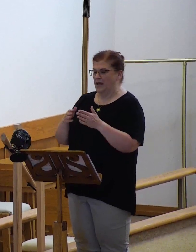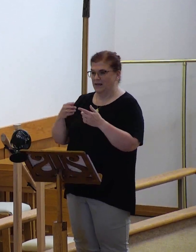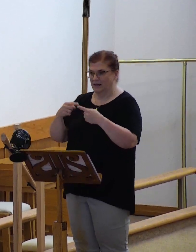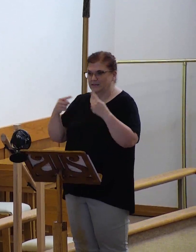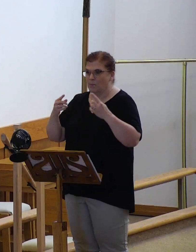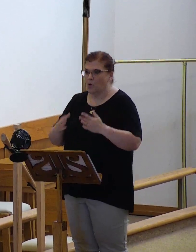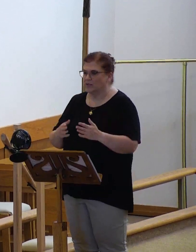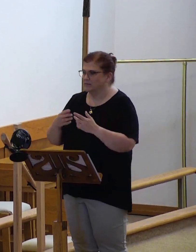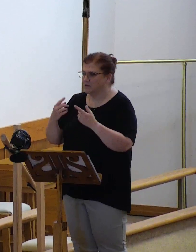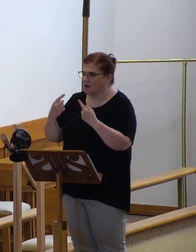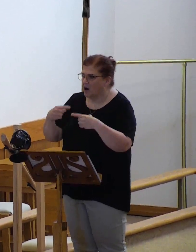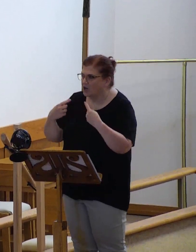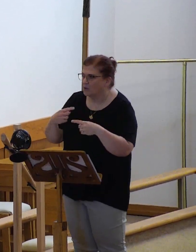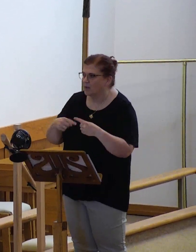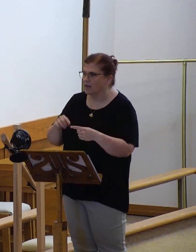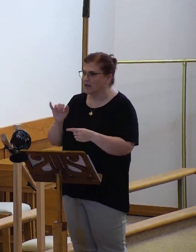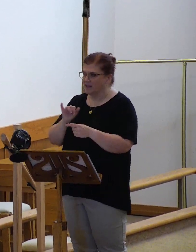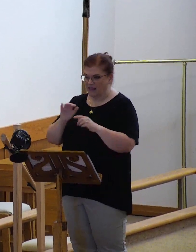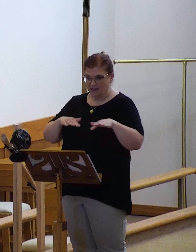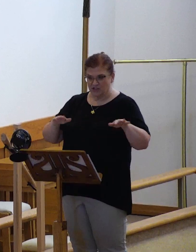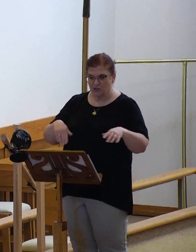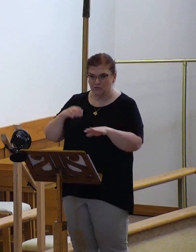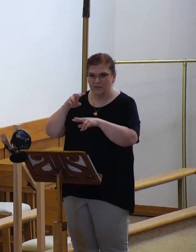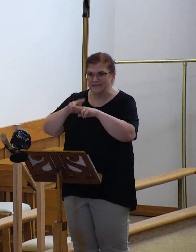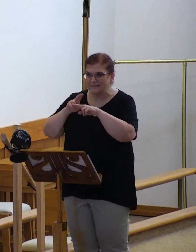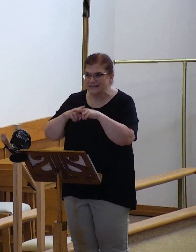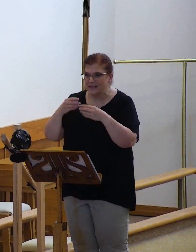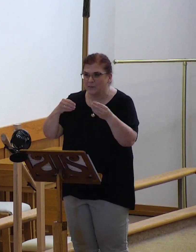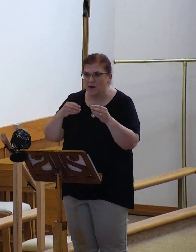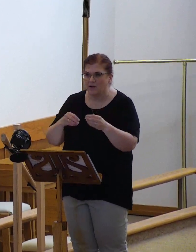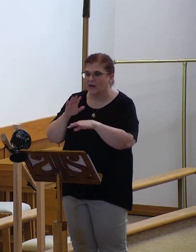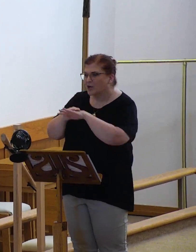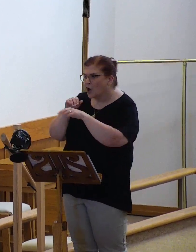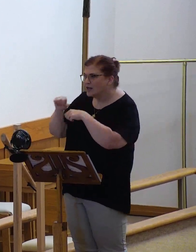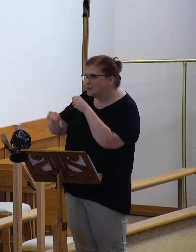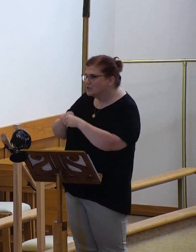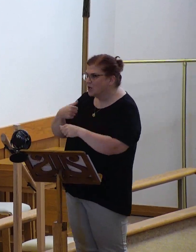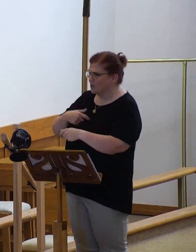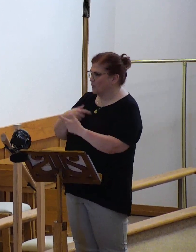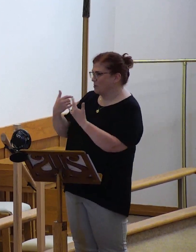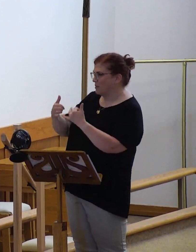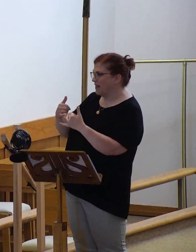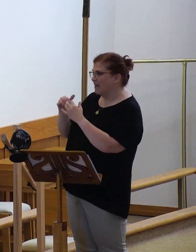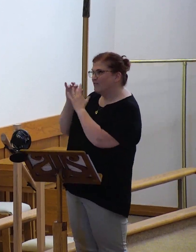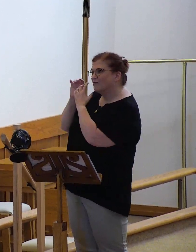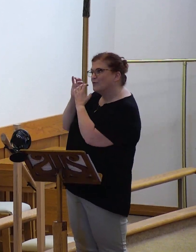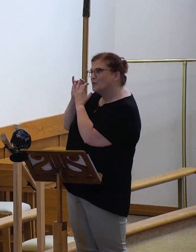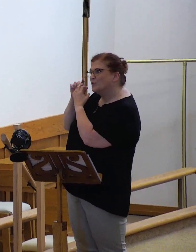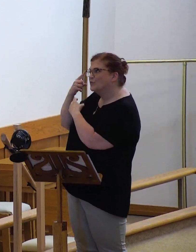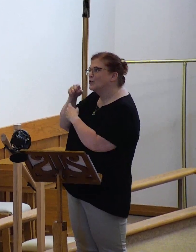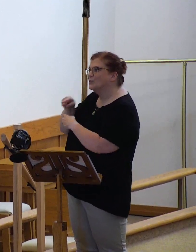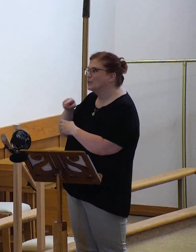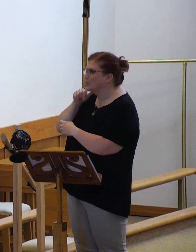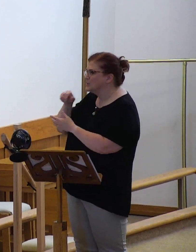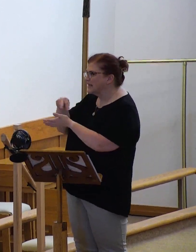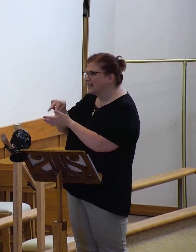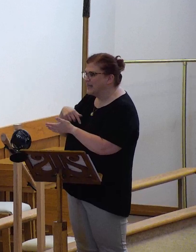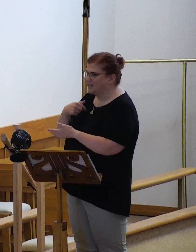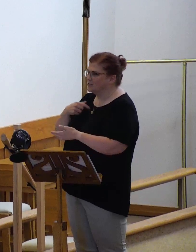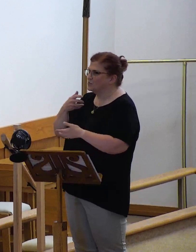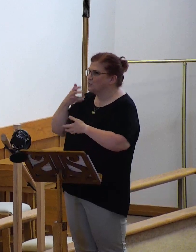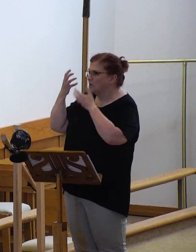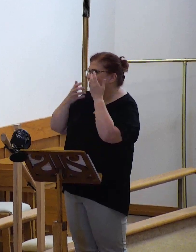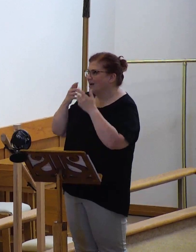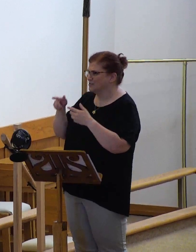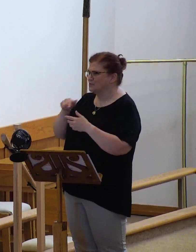repeat again, "Like the children sitting in the marketplace and calling to one another, 'We played the flute for you and you did not dance. We wailed and you did